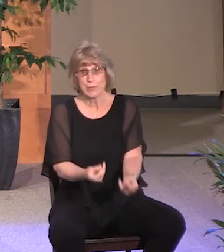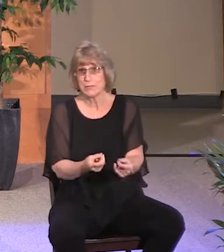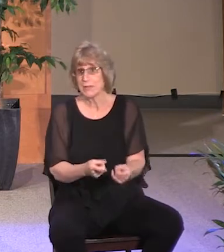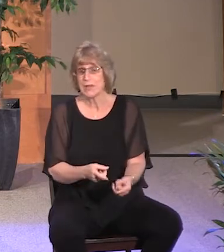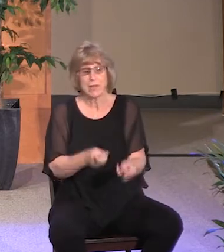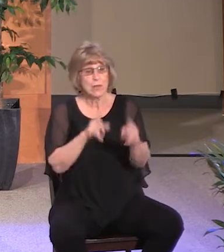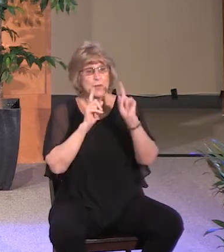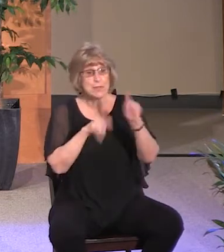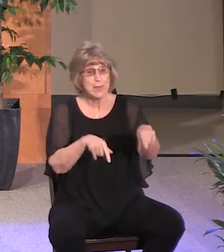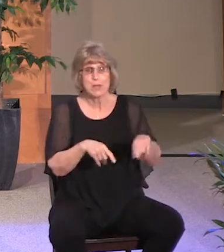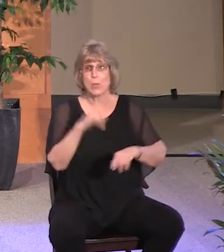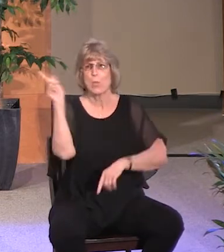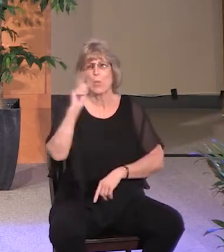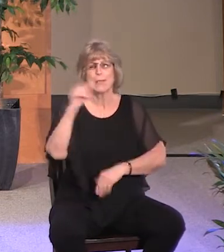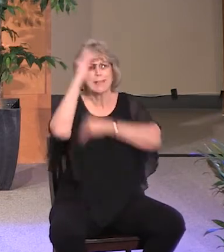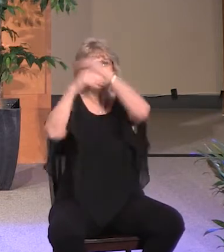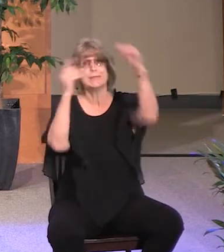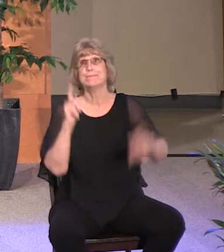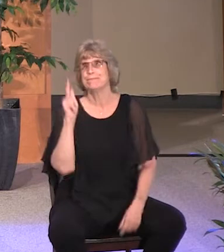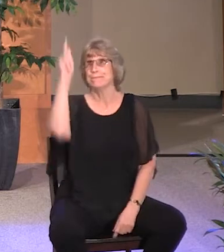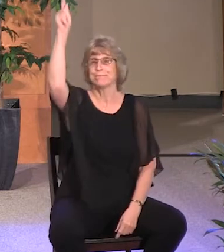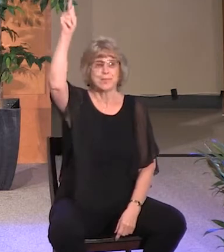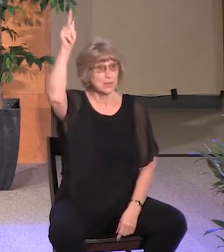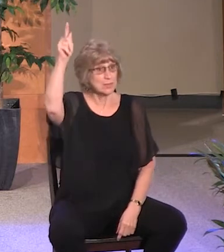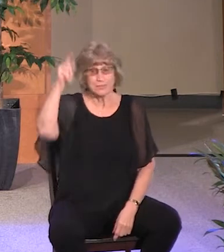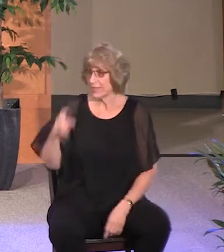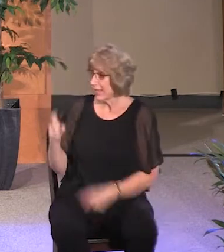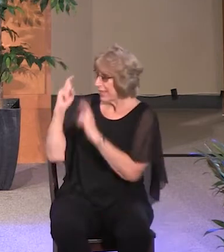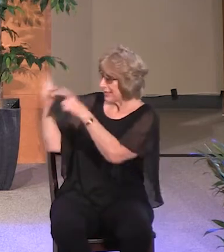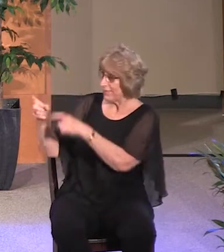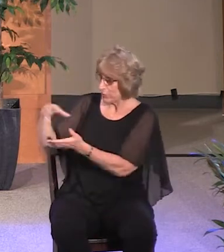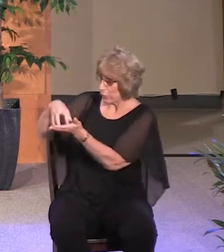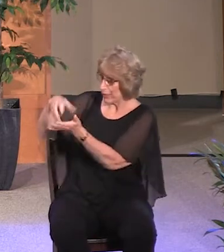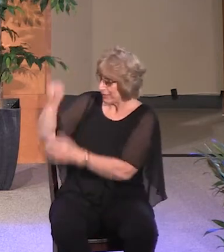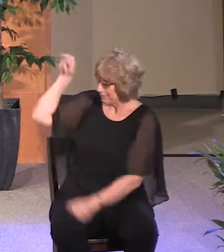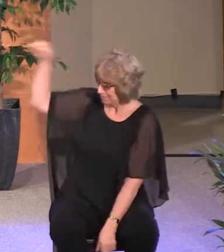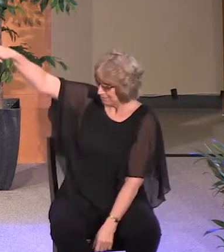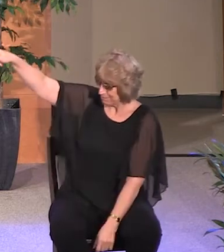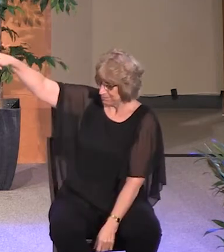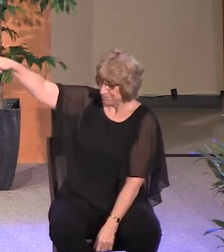located? Up there, okay, give out a couple.